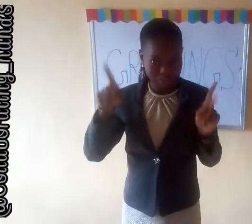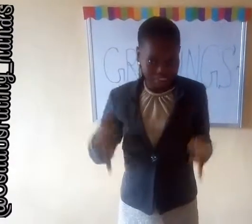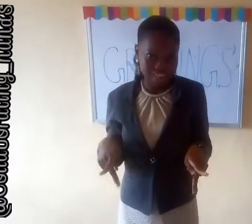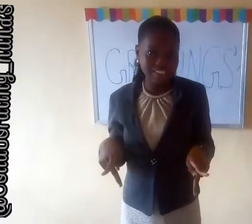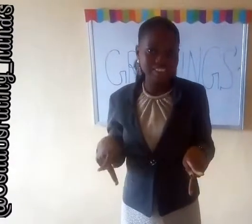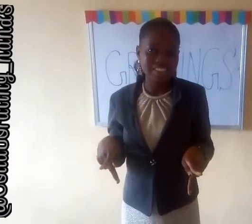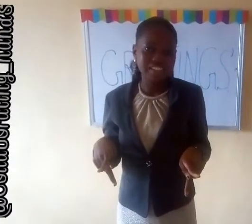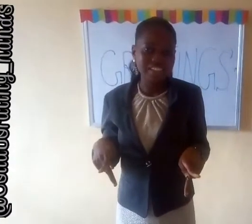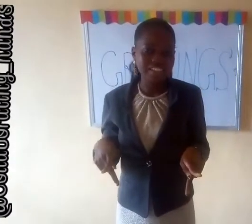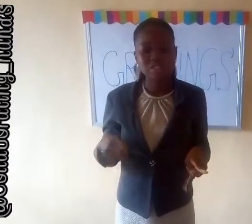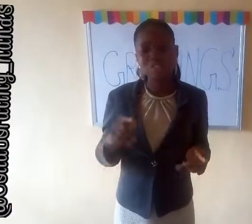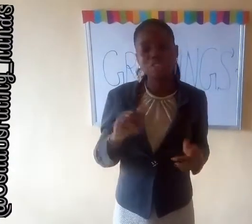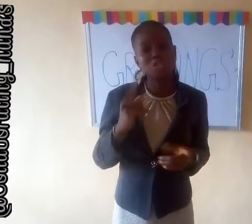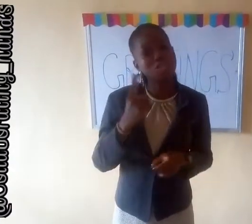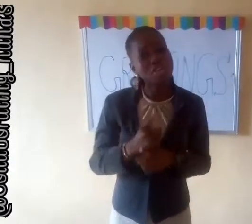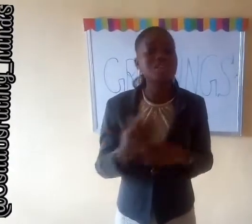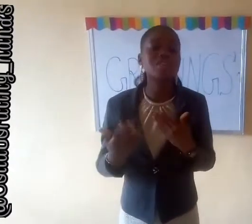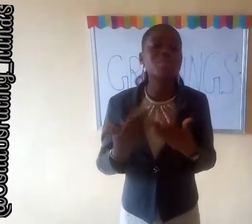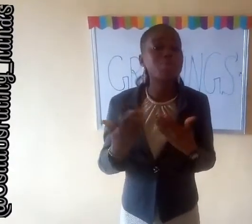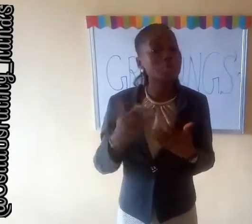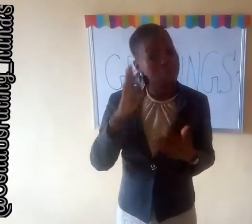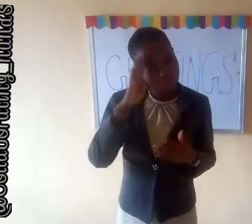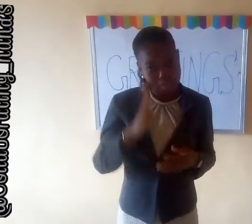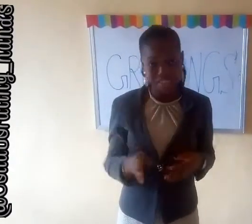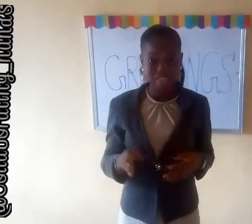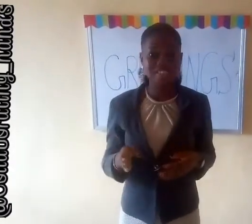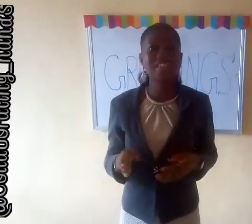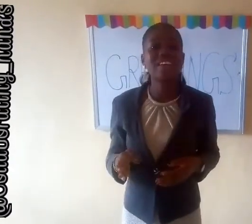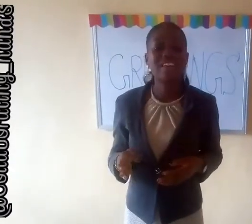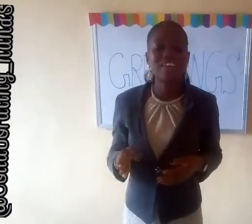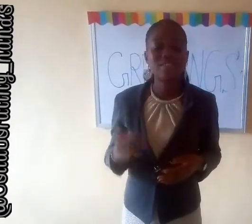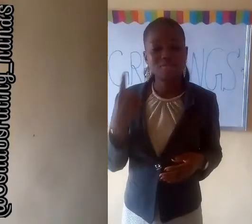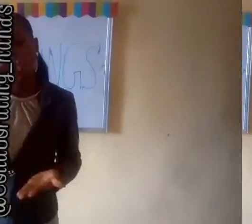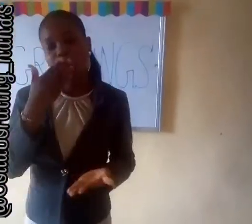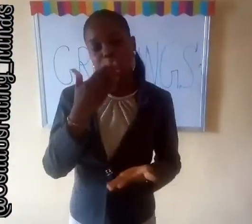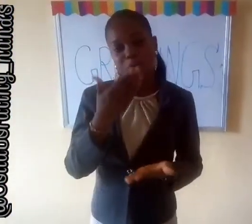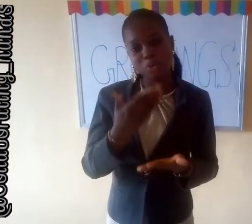person. Just simple greetings. What's good?